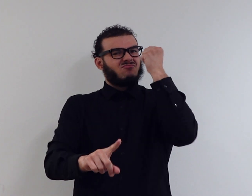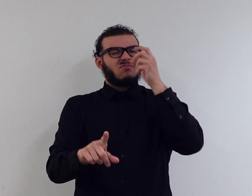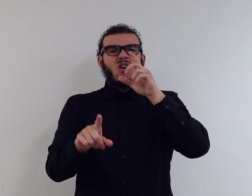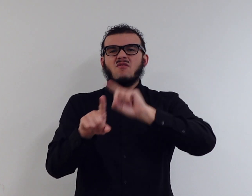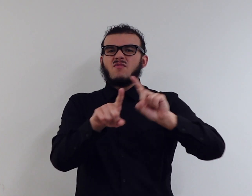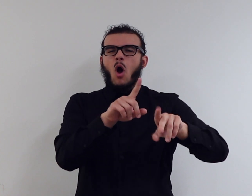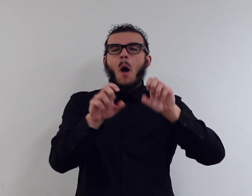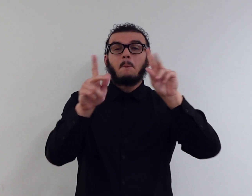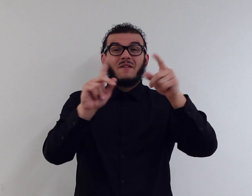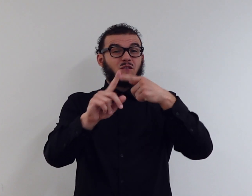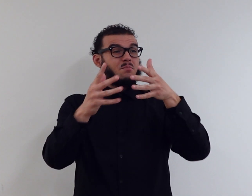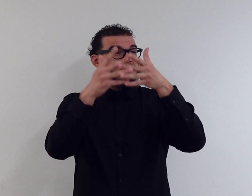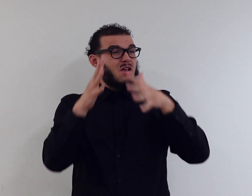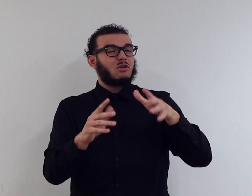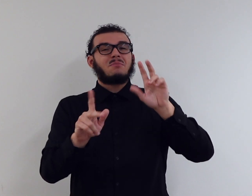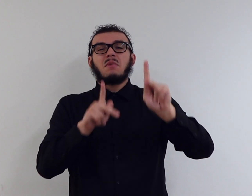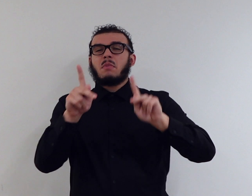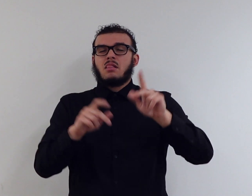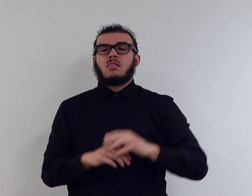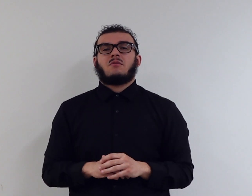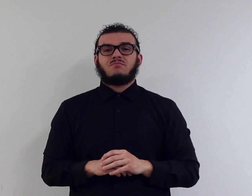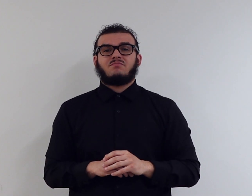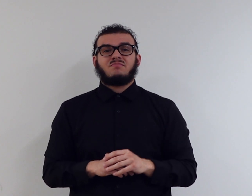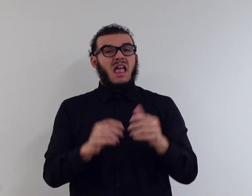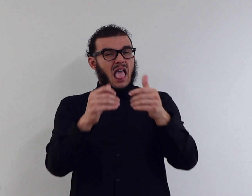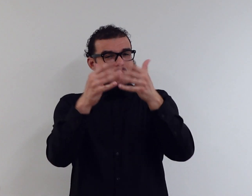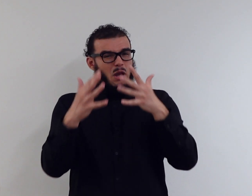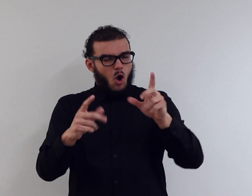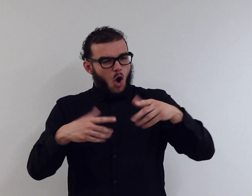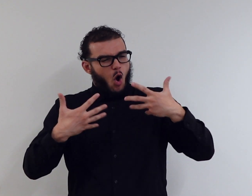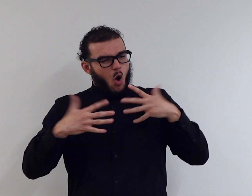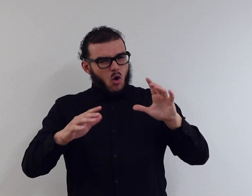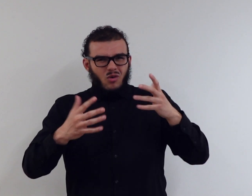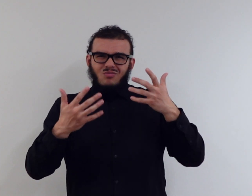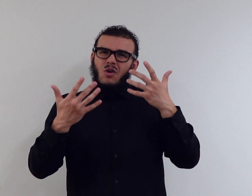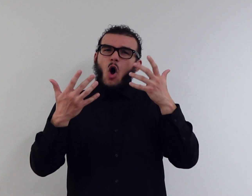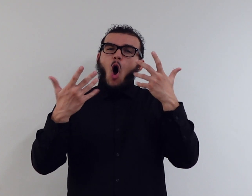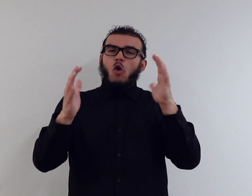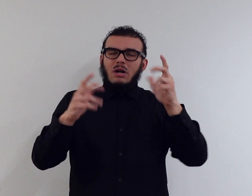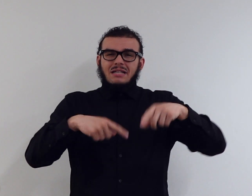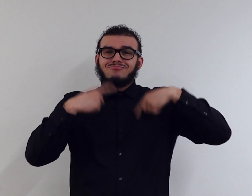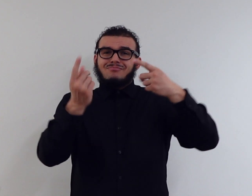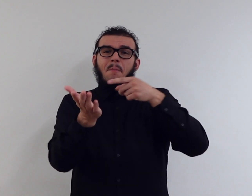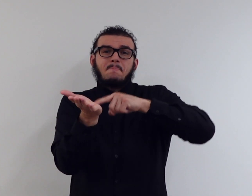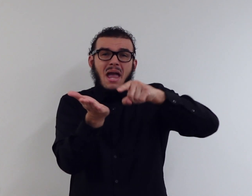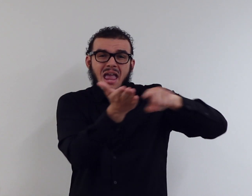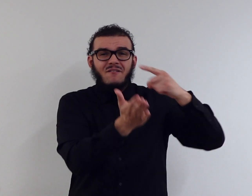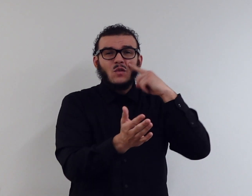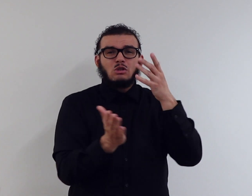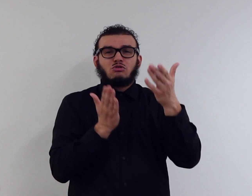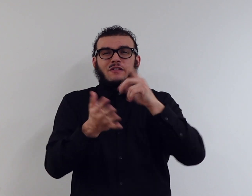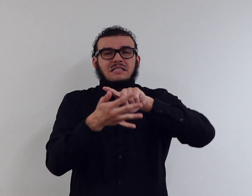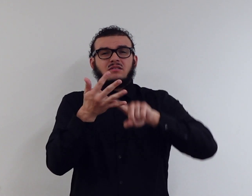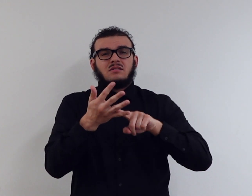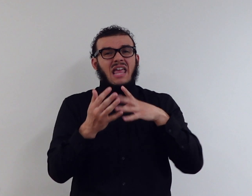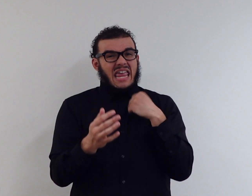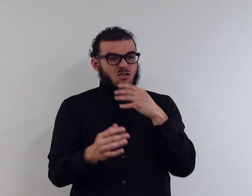from American people. Americans have already paid for these services with our tax dollars, and Congress has